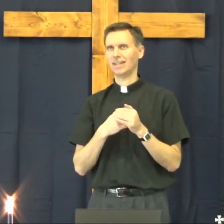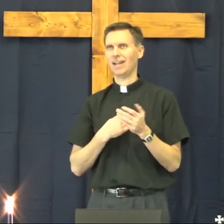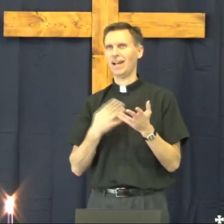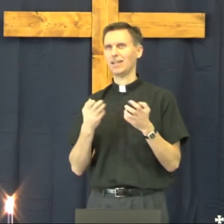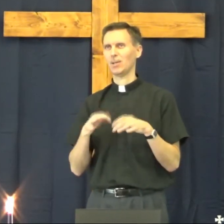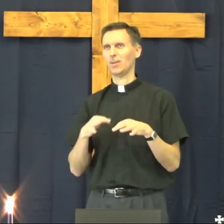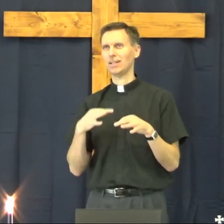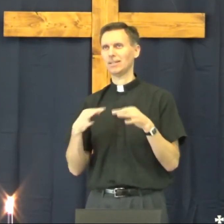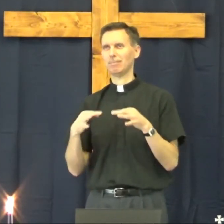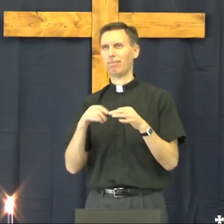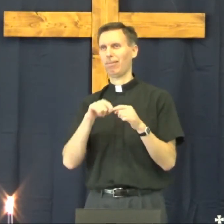don't want to